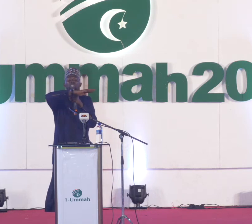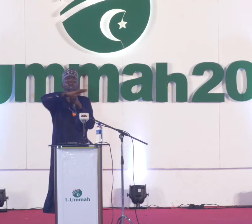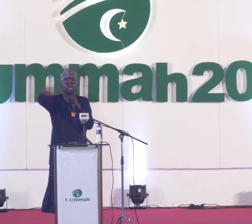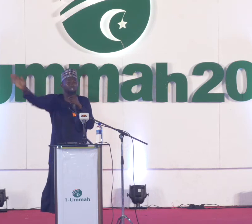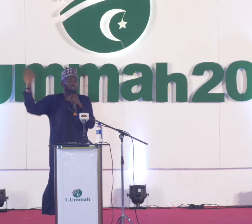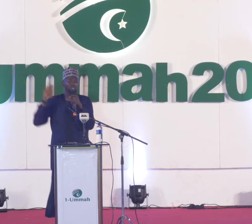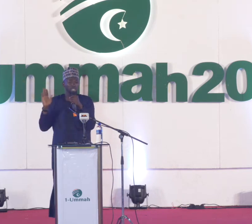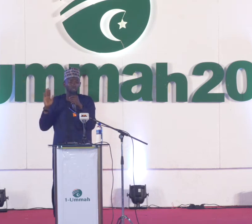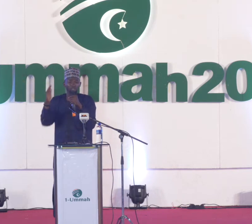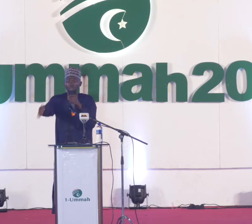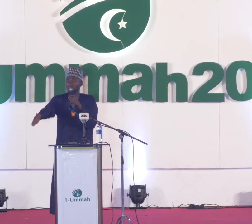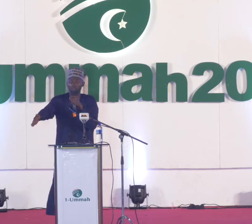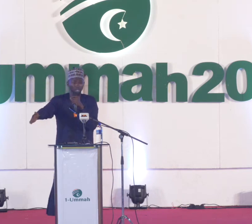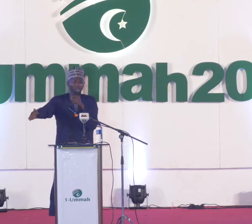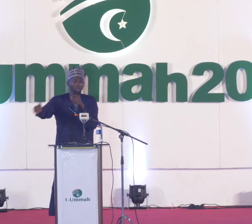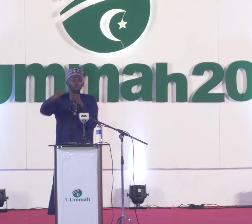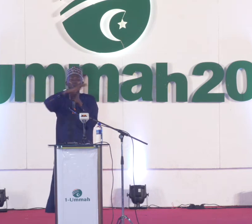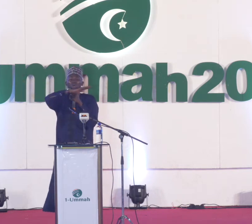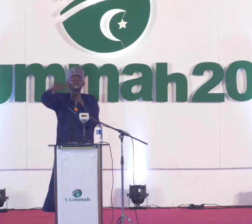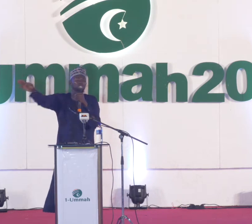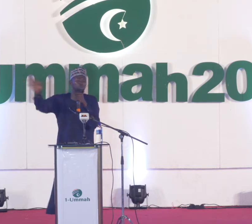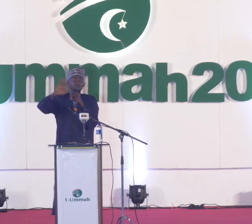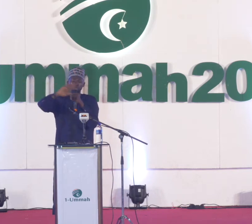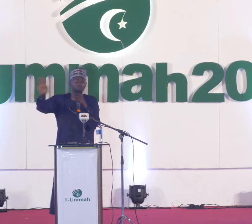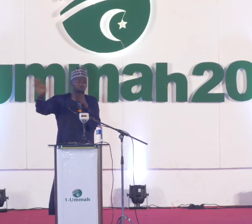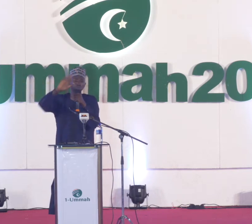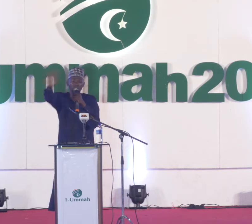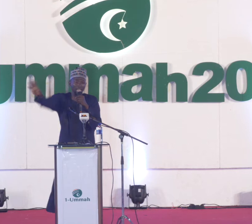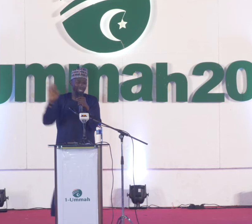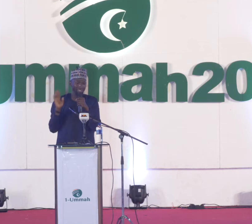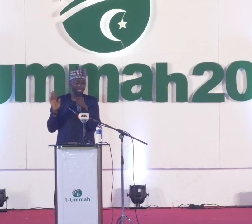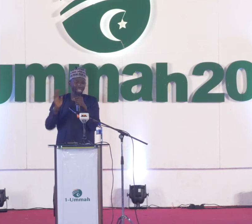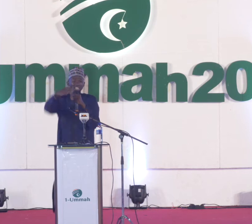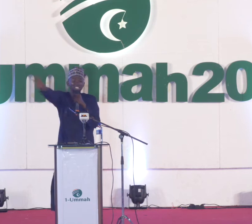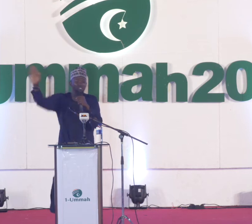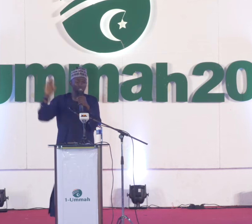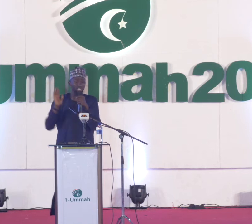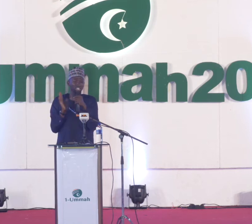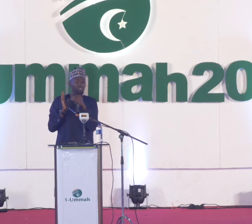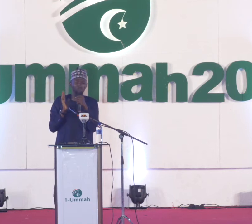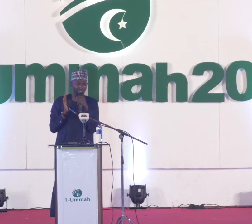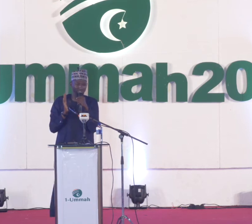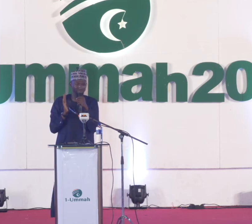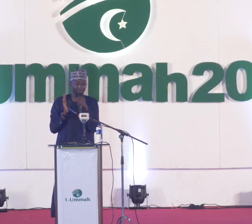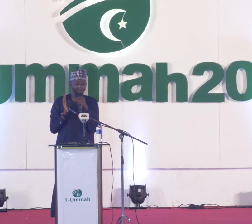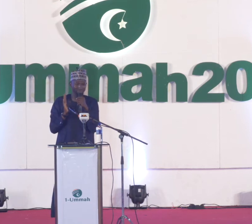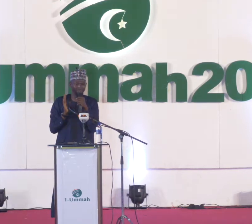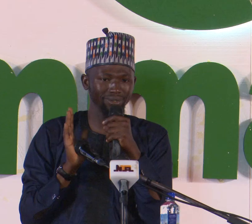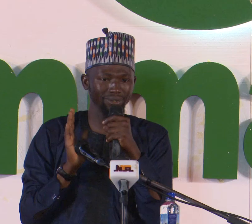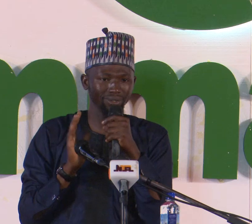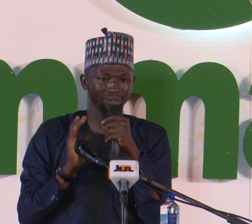that will remain on the face of earth before Qiyamah. All the good people will die and leave the evil ones.